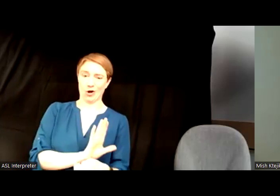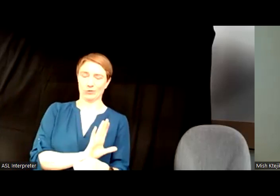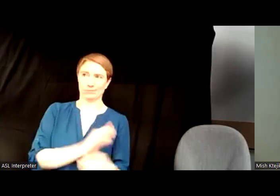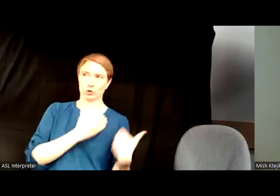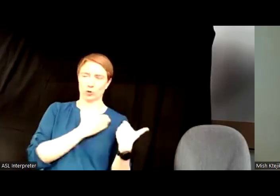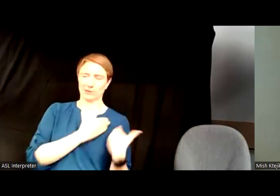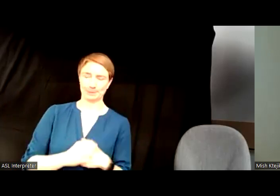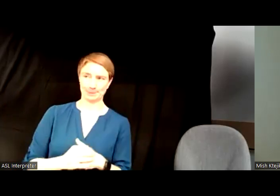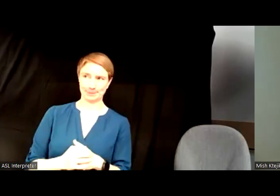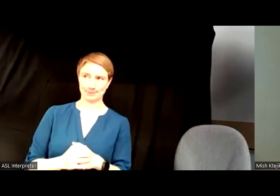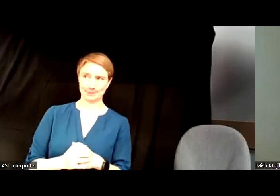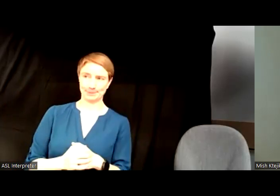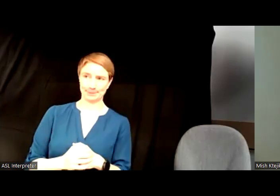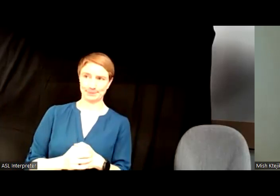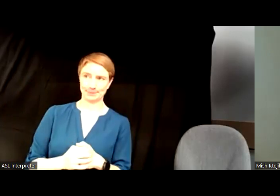jobs.